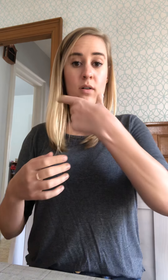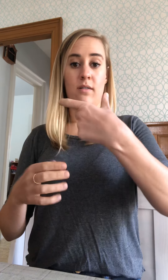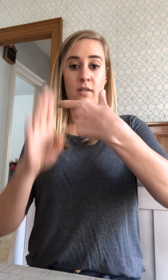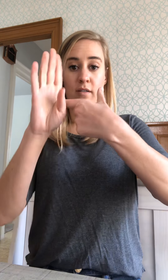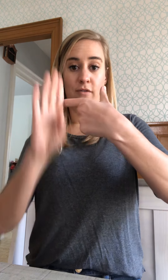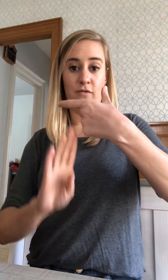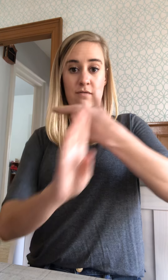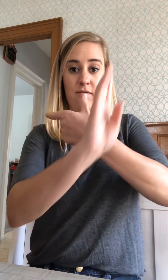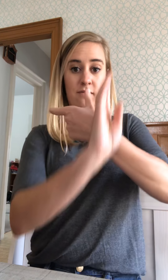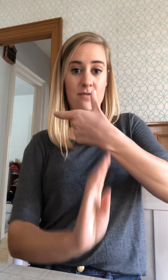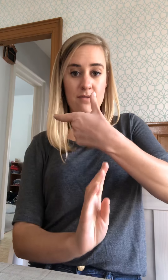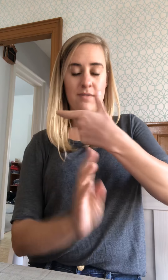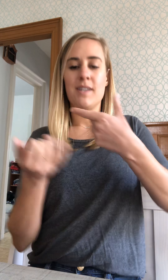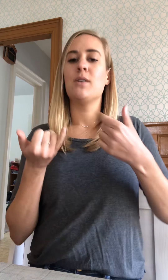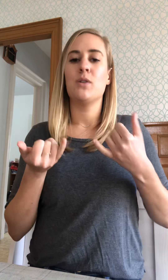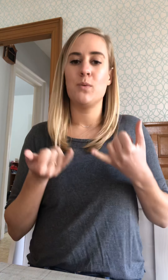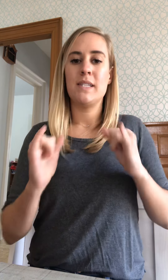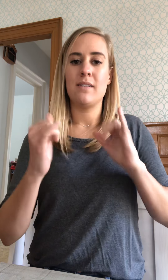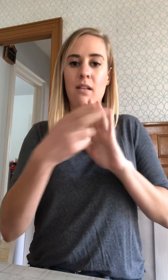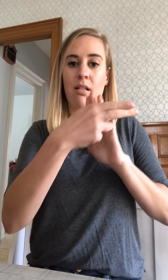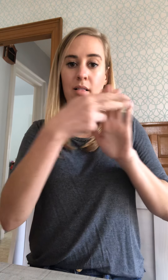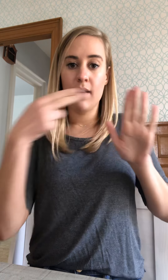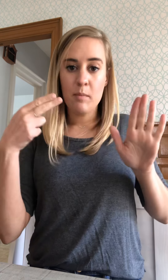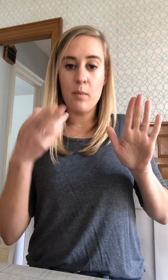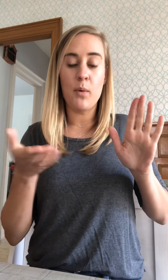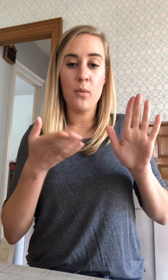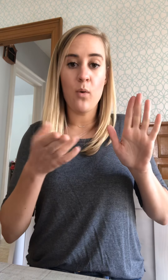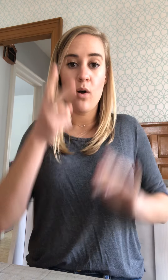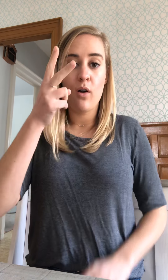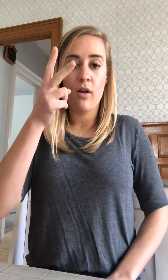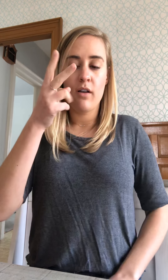called horizontally favorable or unfavorable.